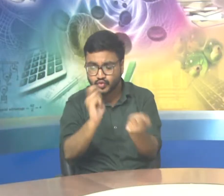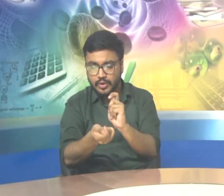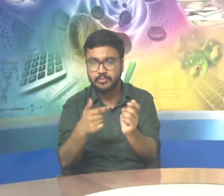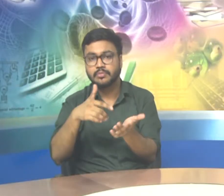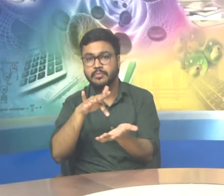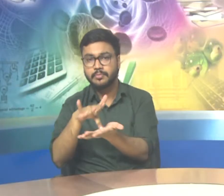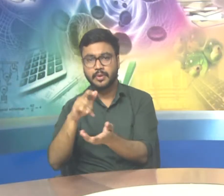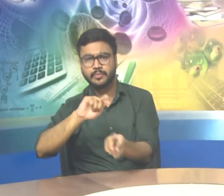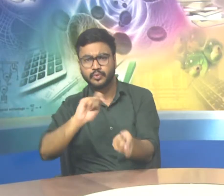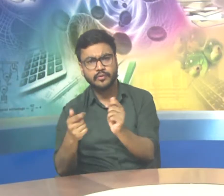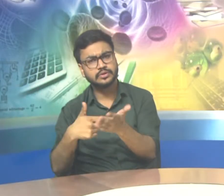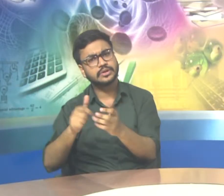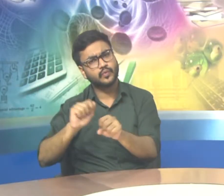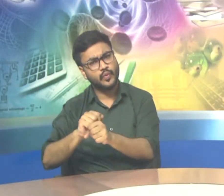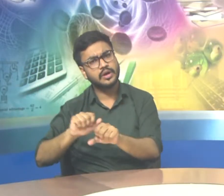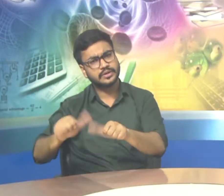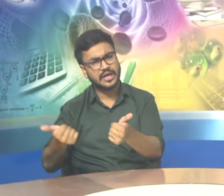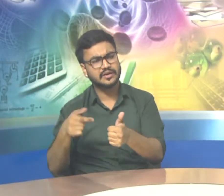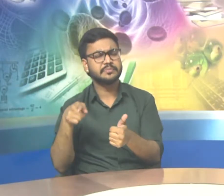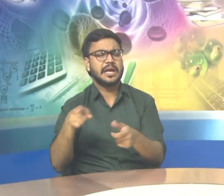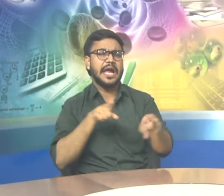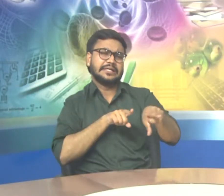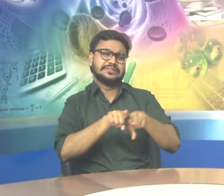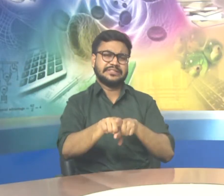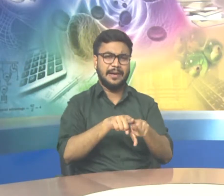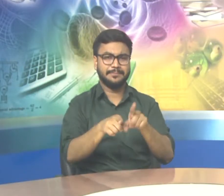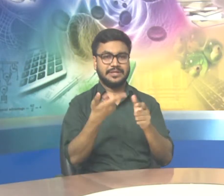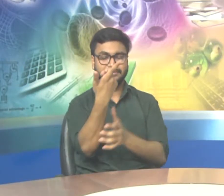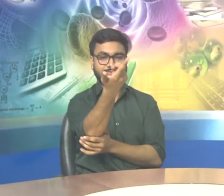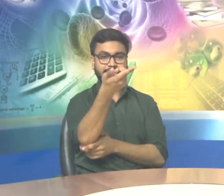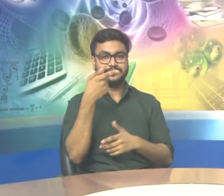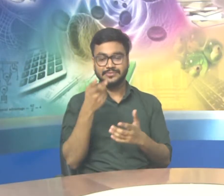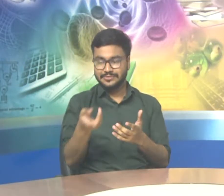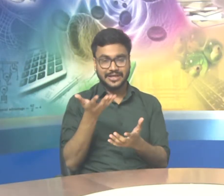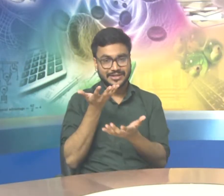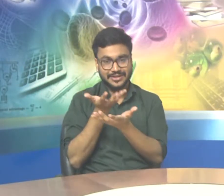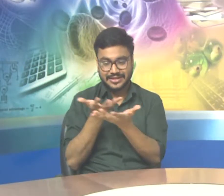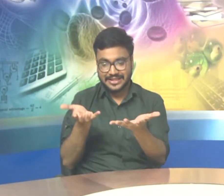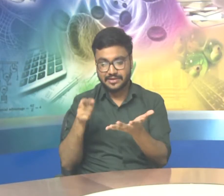It means changing from one form to another.